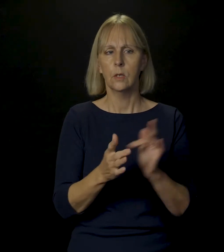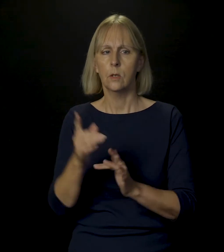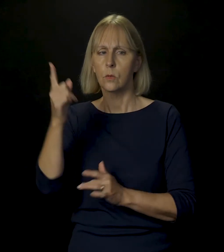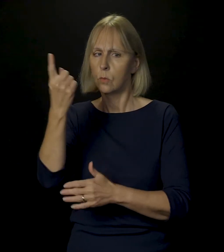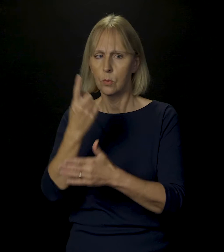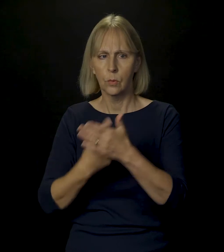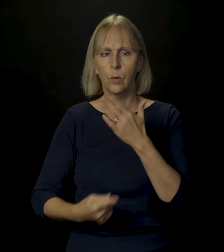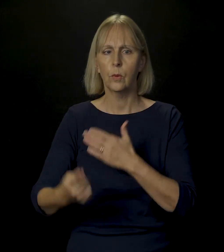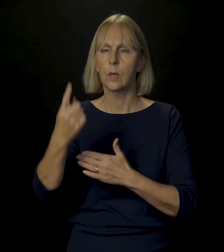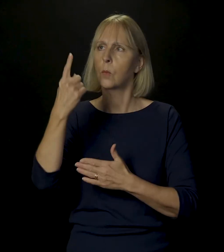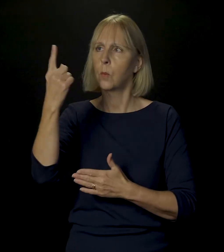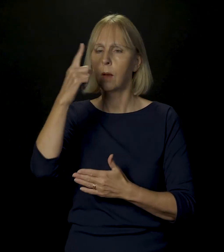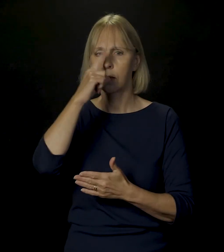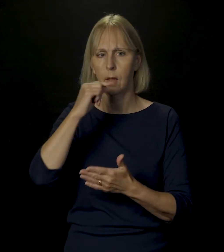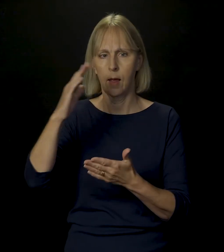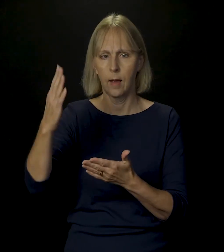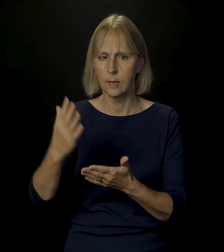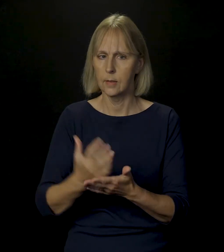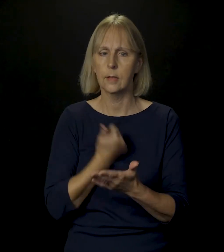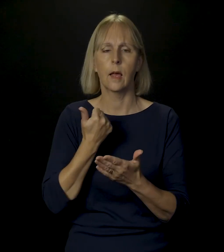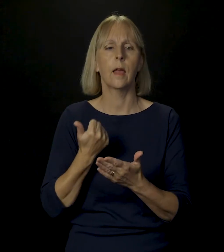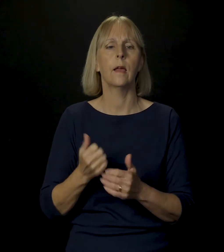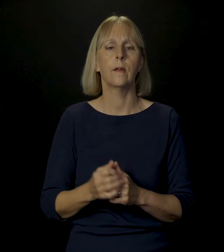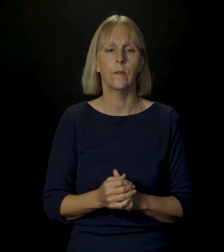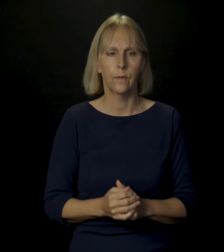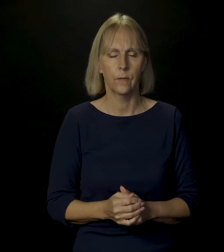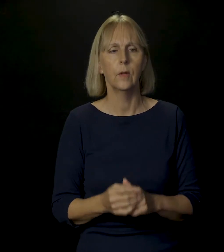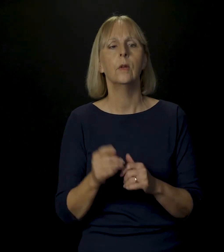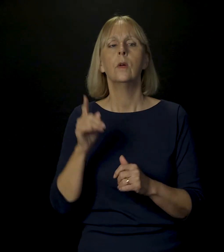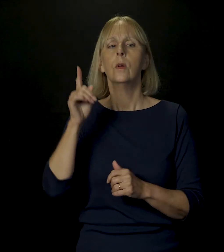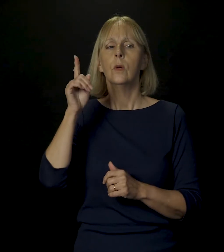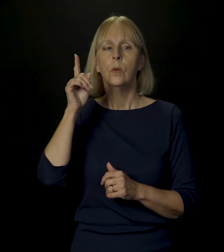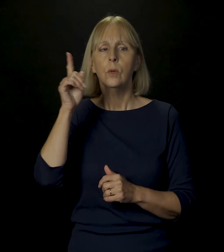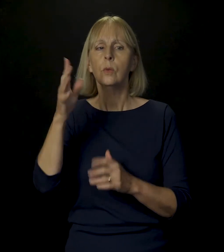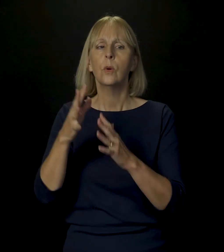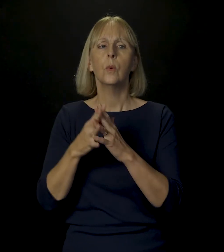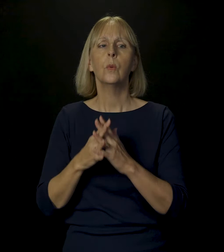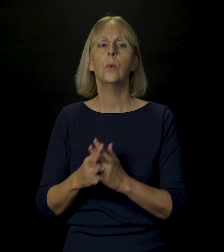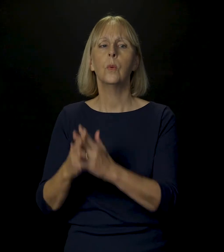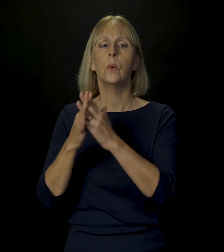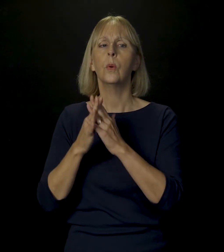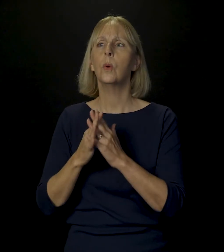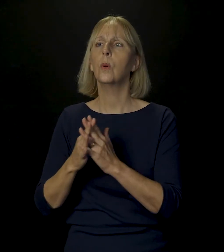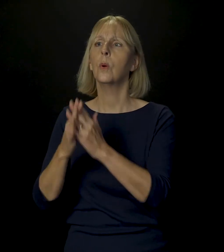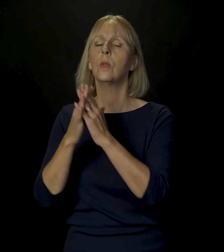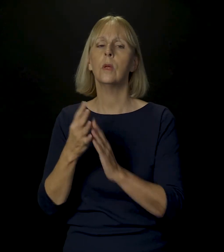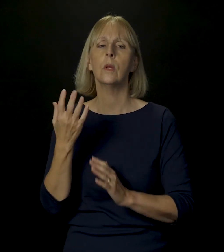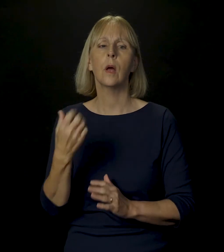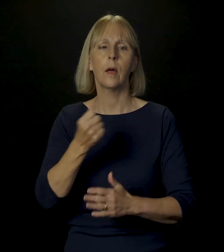Jesus The Only One Who Could Ever Save You Were Worthy